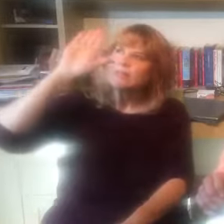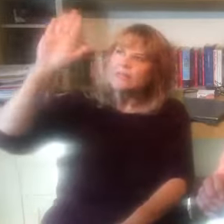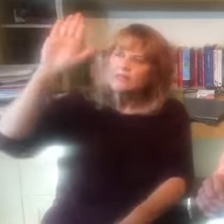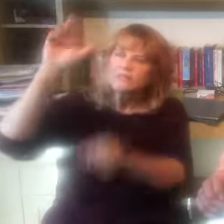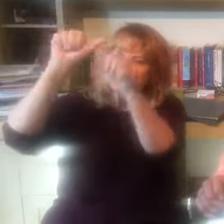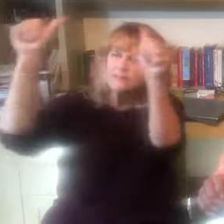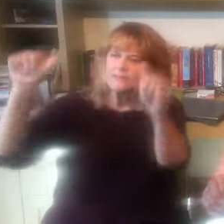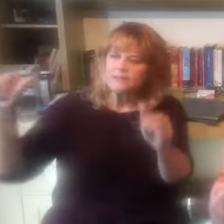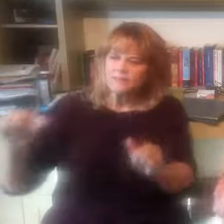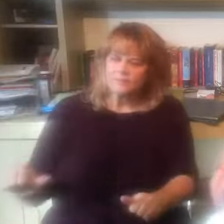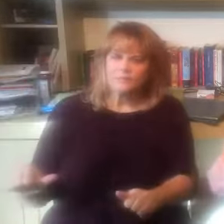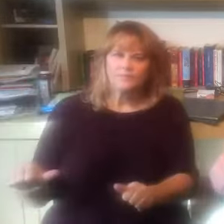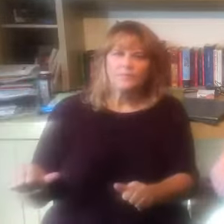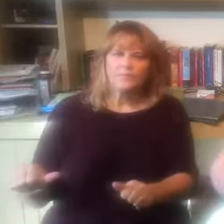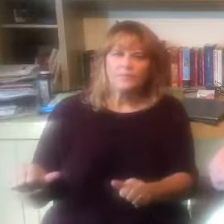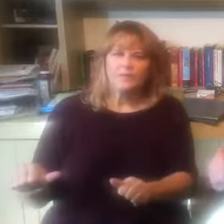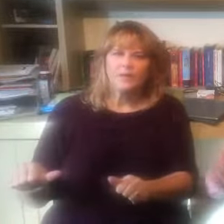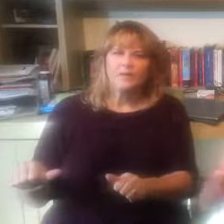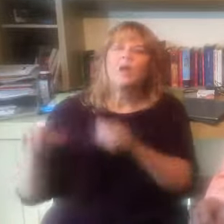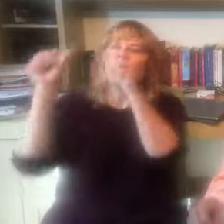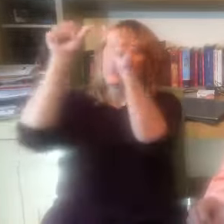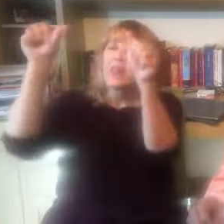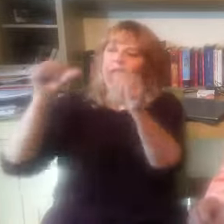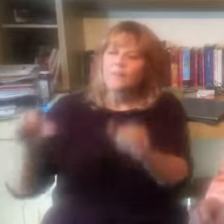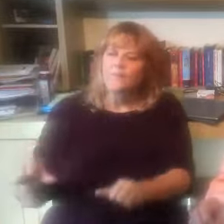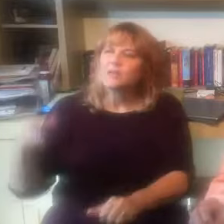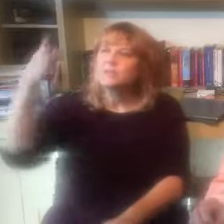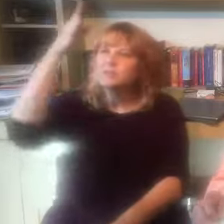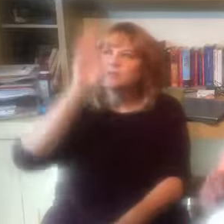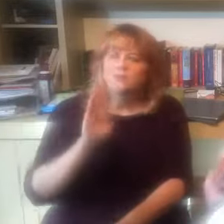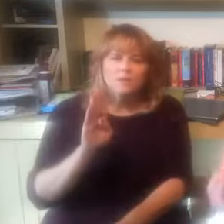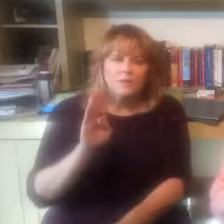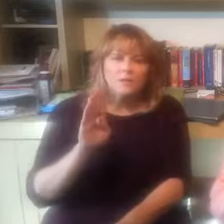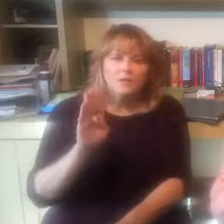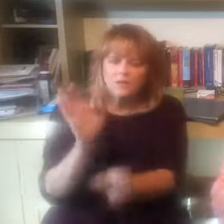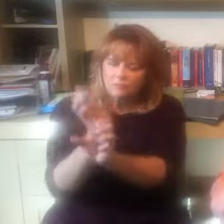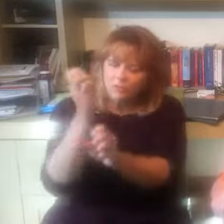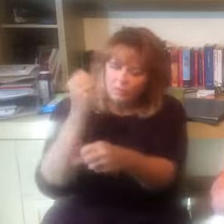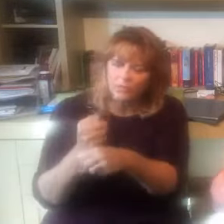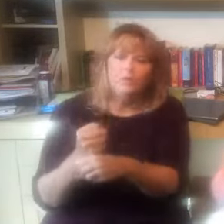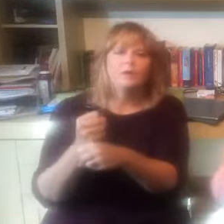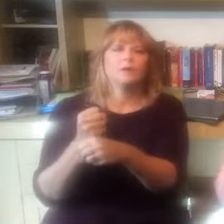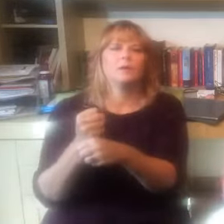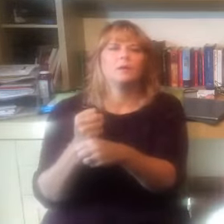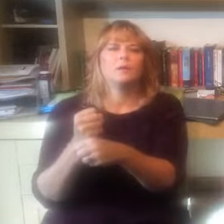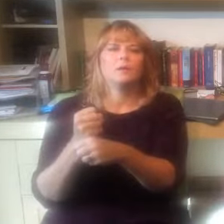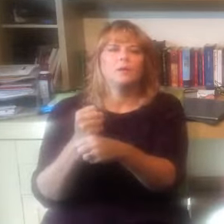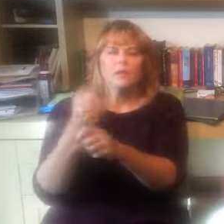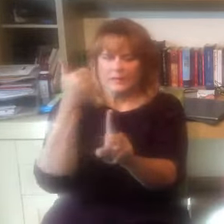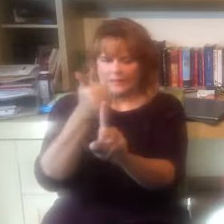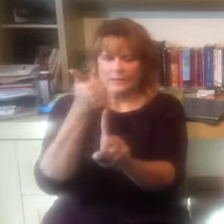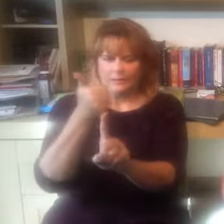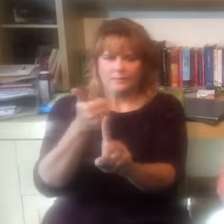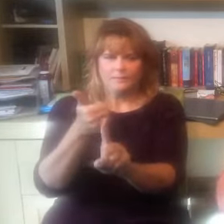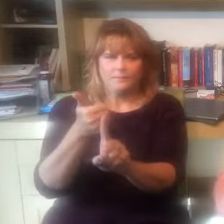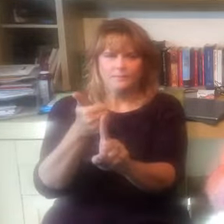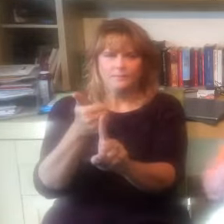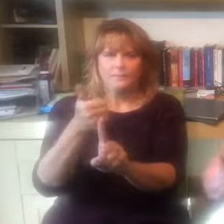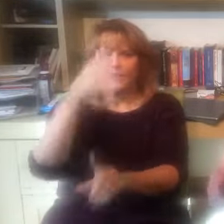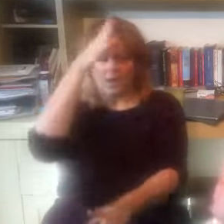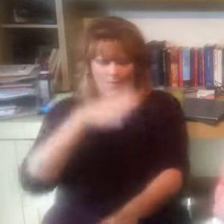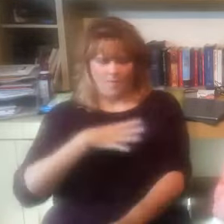image. In the image of God created he him.